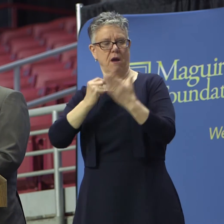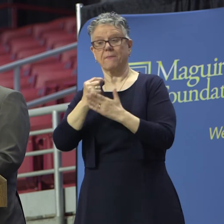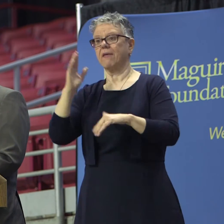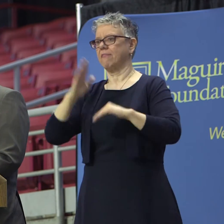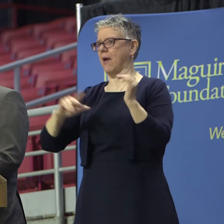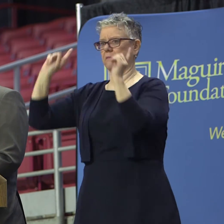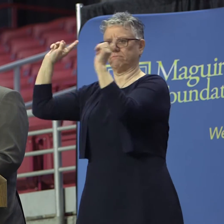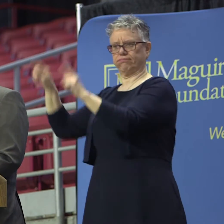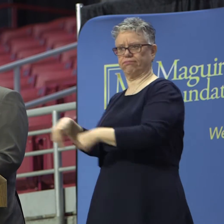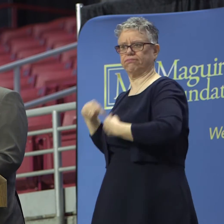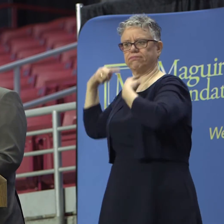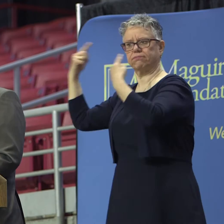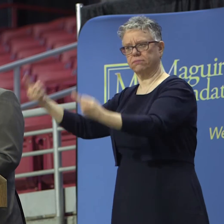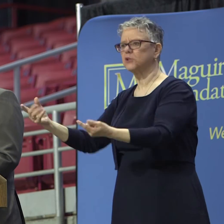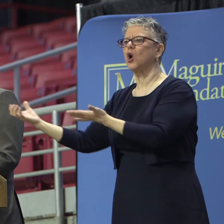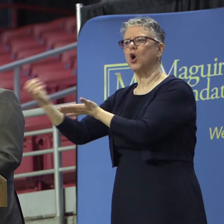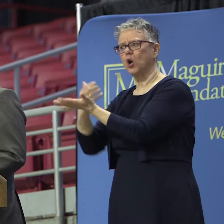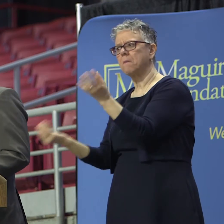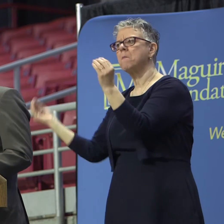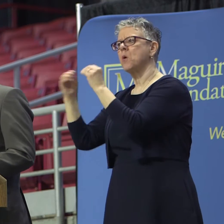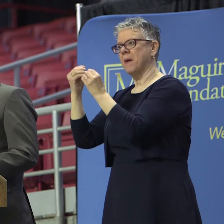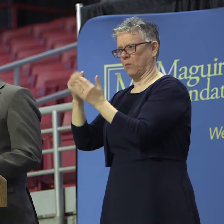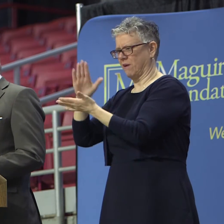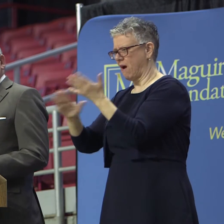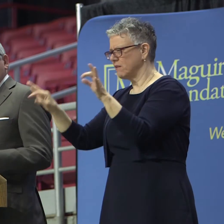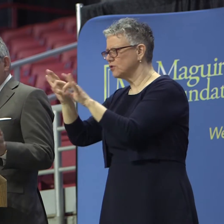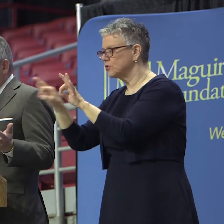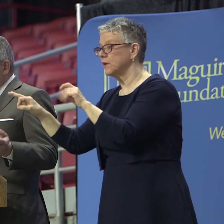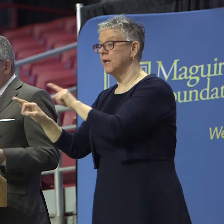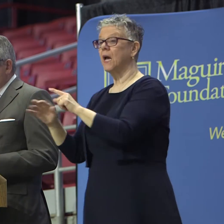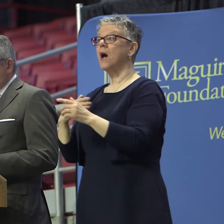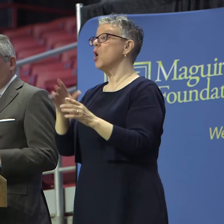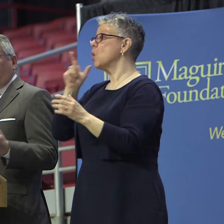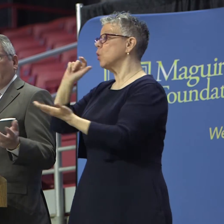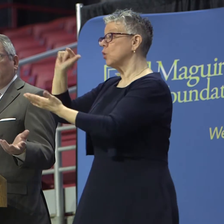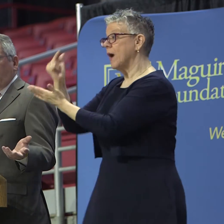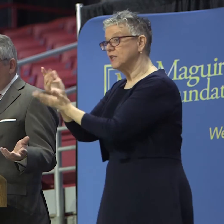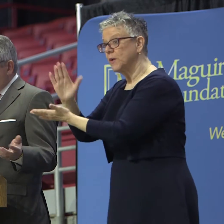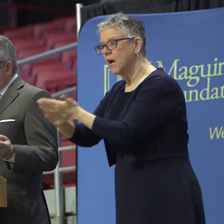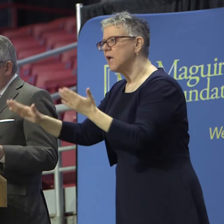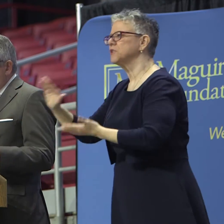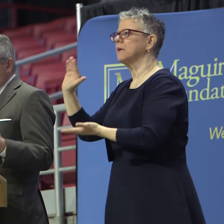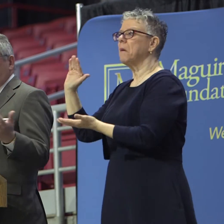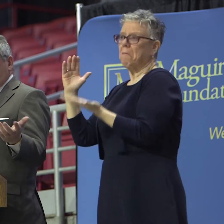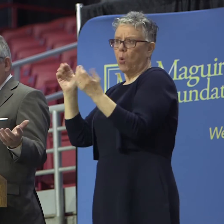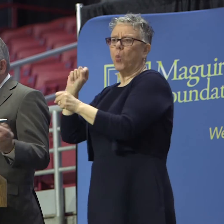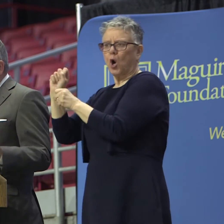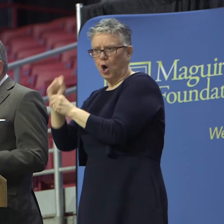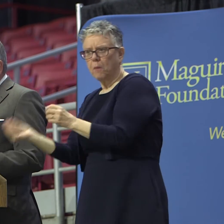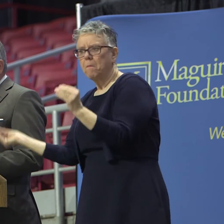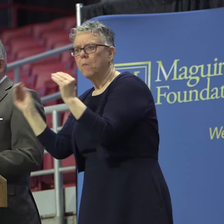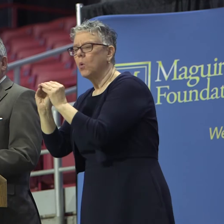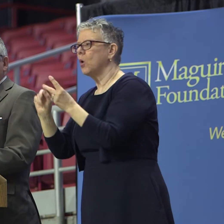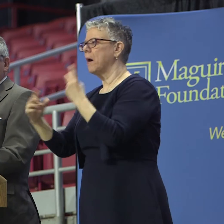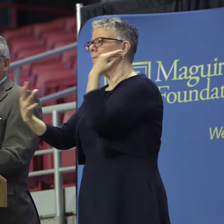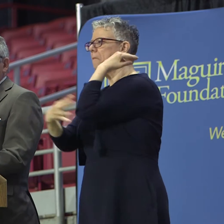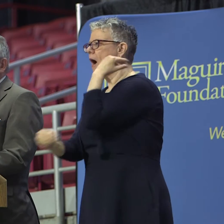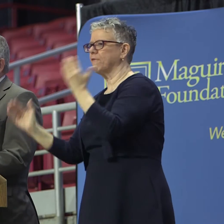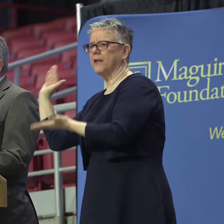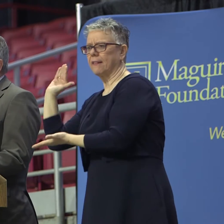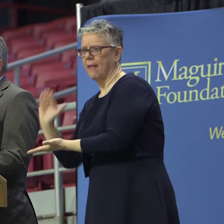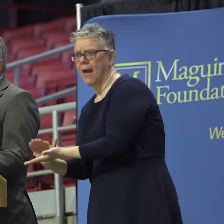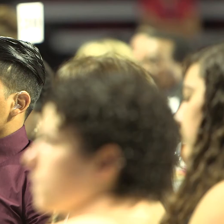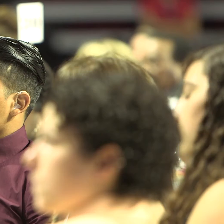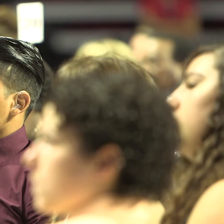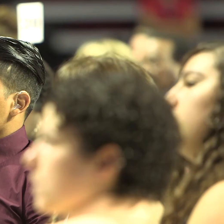ever been in the modern world. Study finds that college graduates have lower unemployment and poverty rates and higher